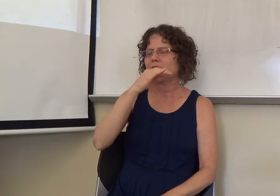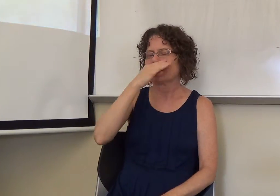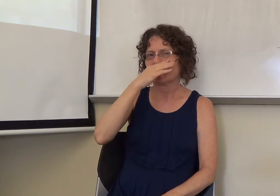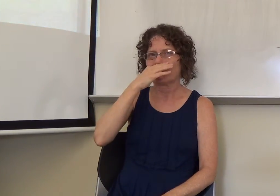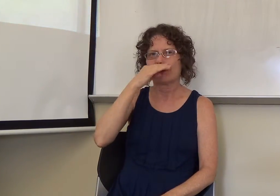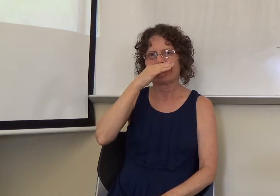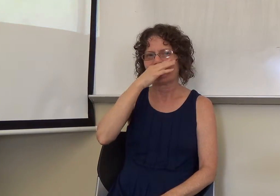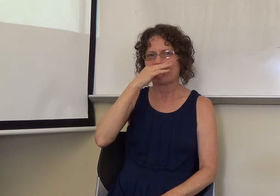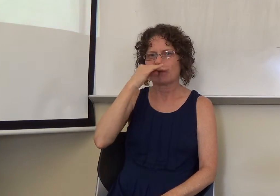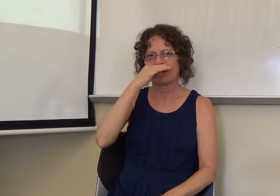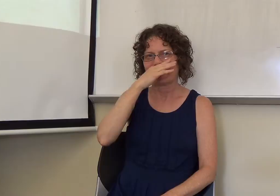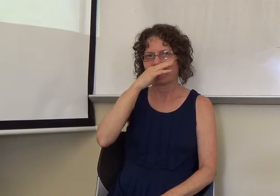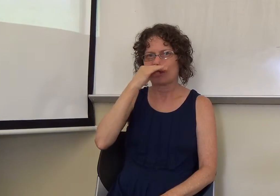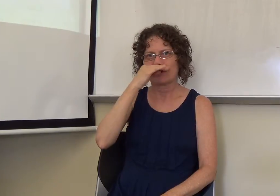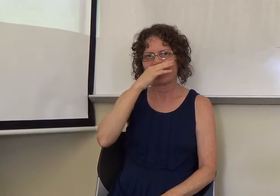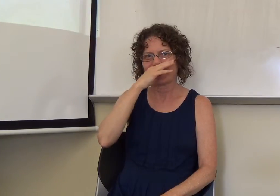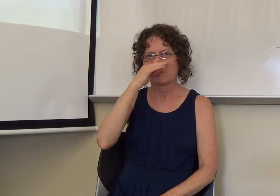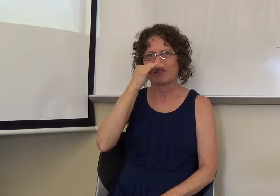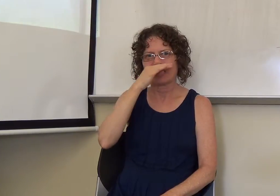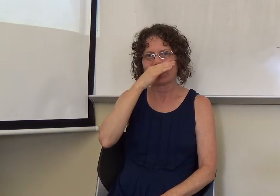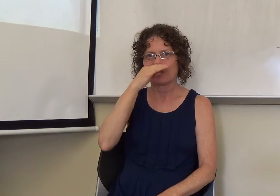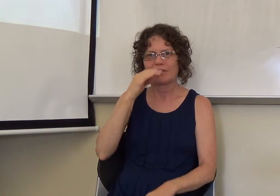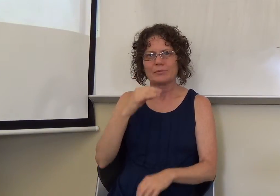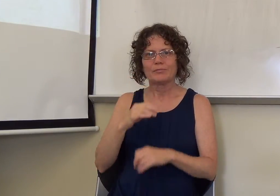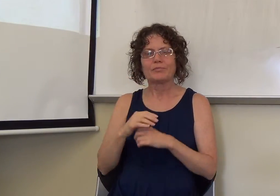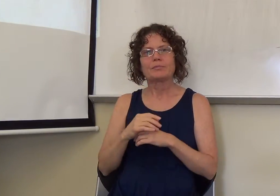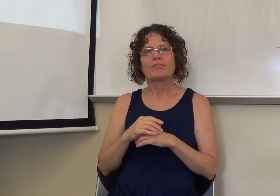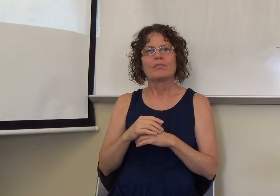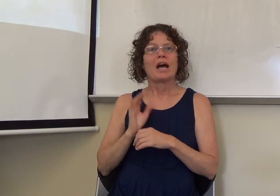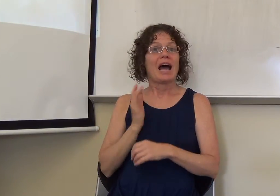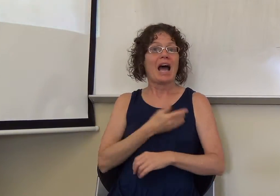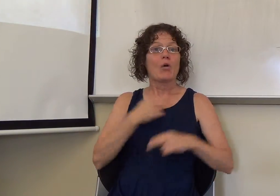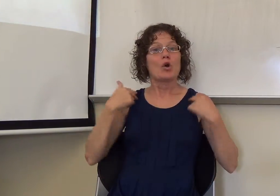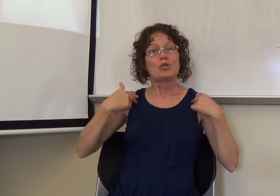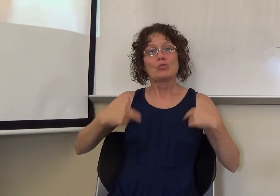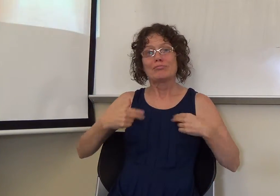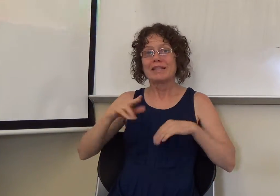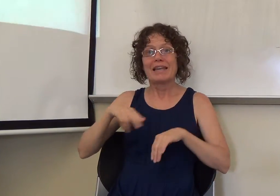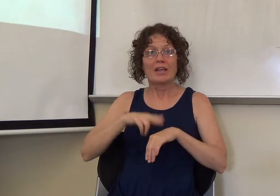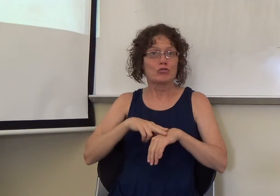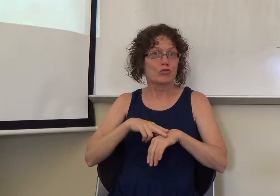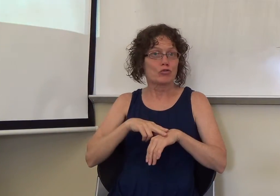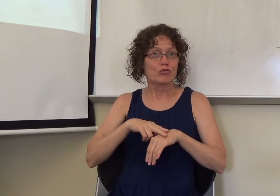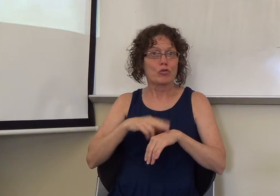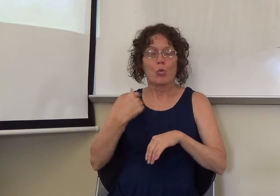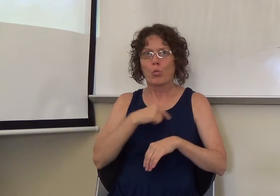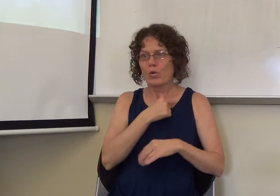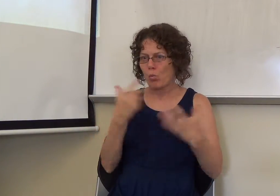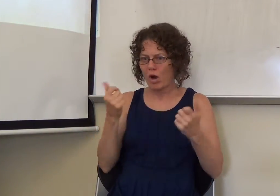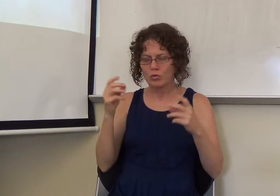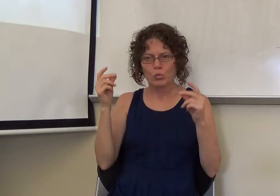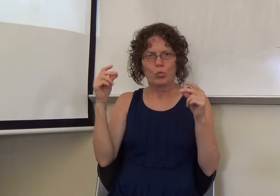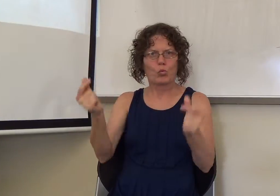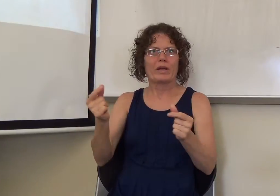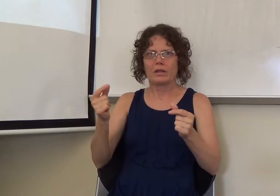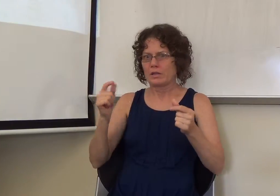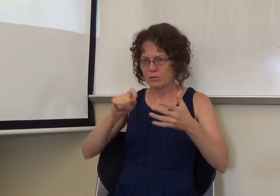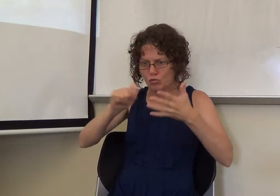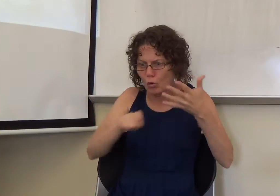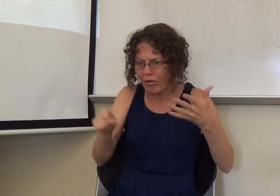to the directions quiz. Our human nature is we want to get something circled as fast as we can, but